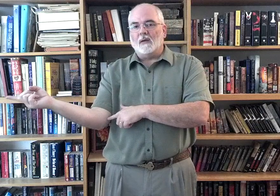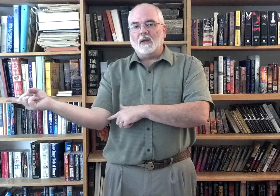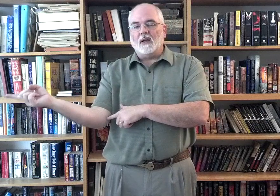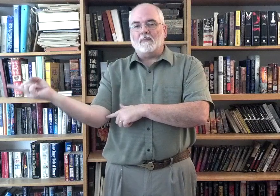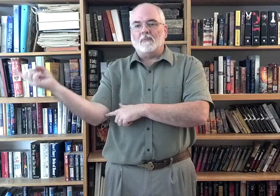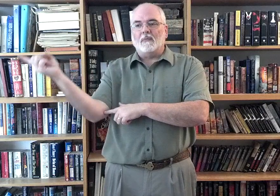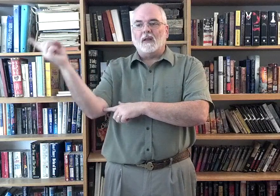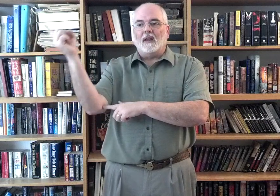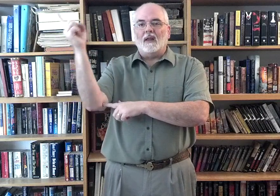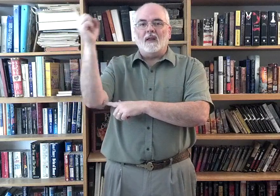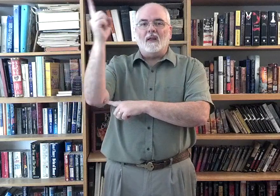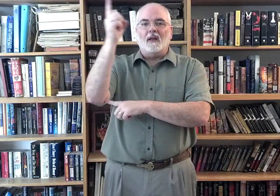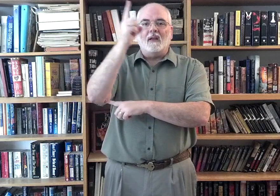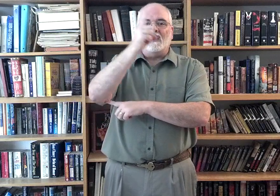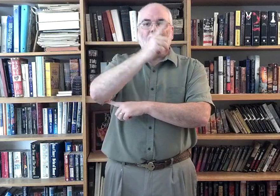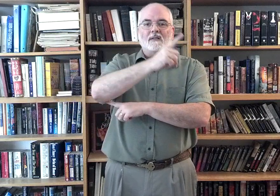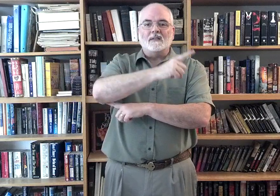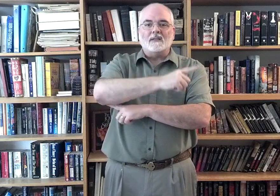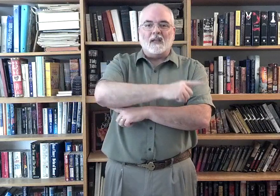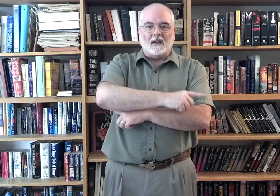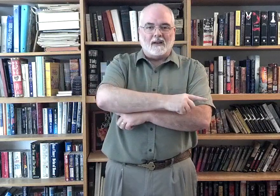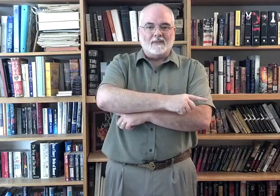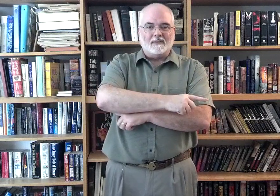up and setting.